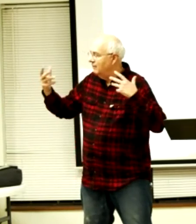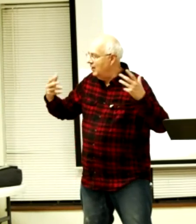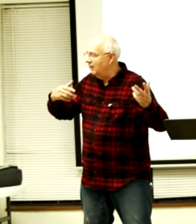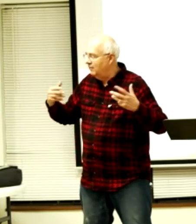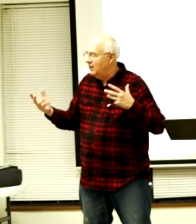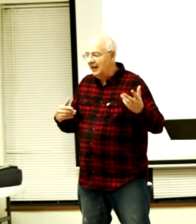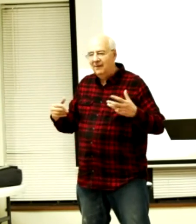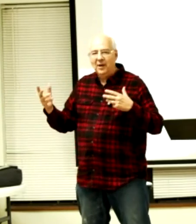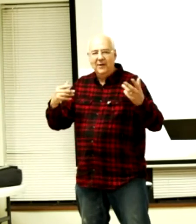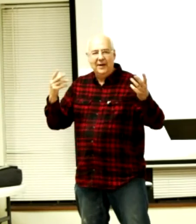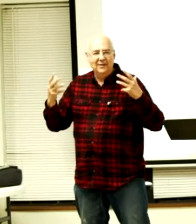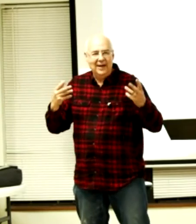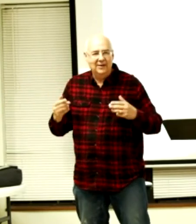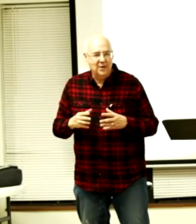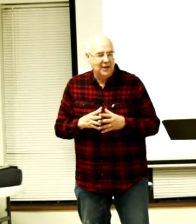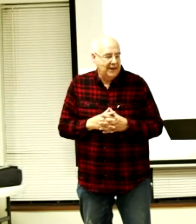you know, play around and communicate.